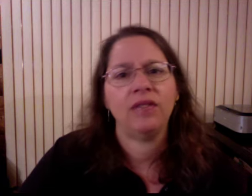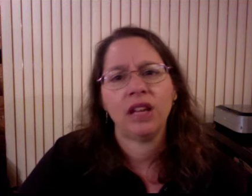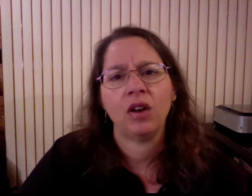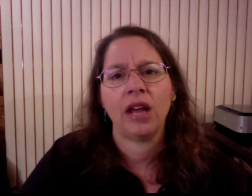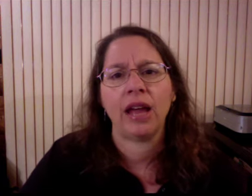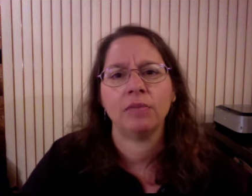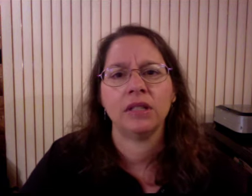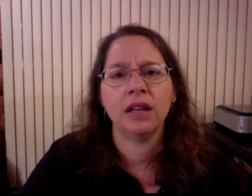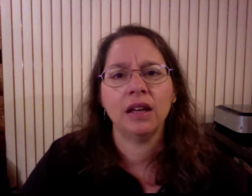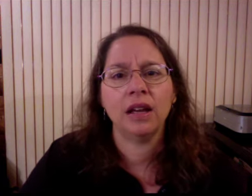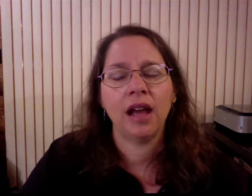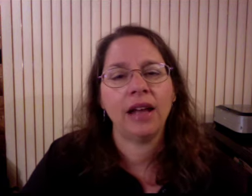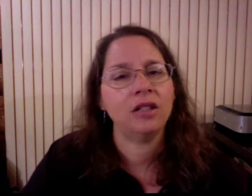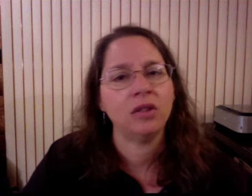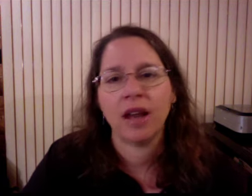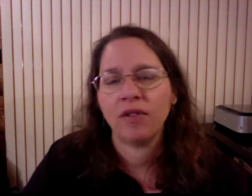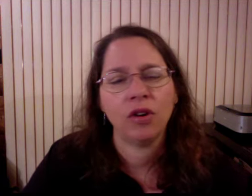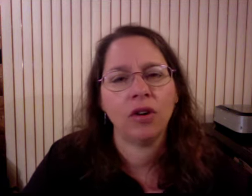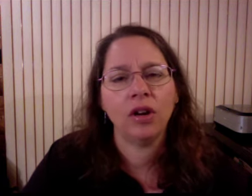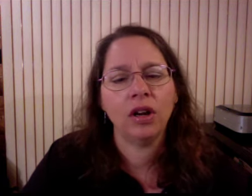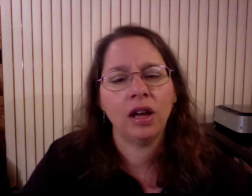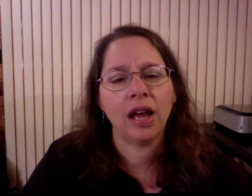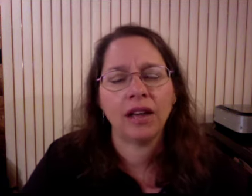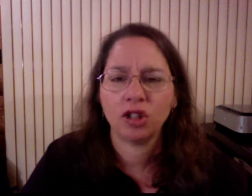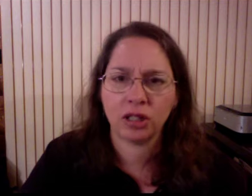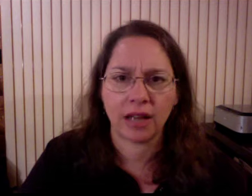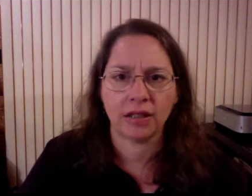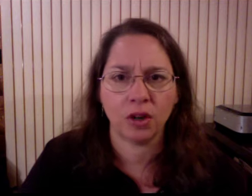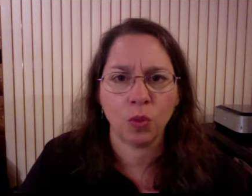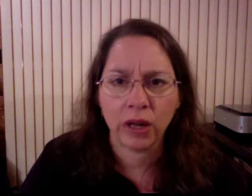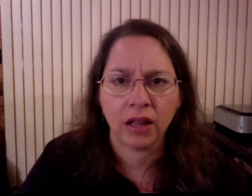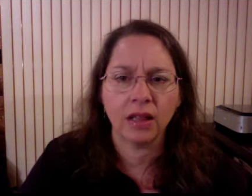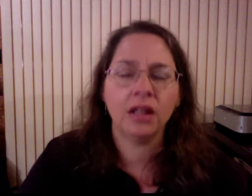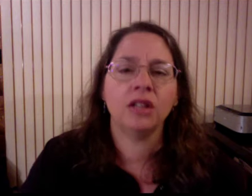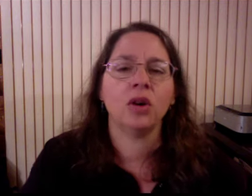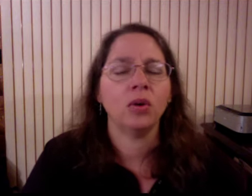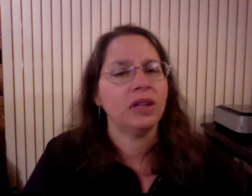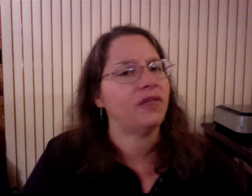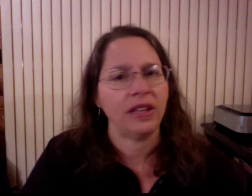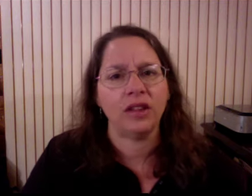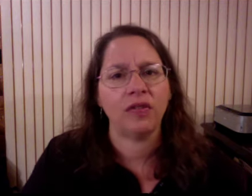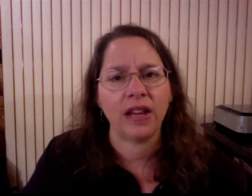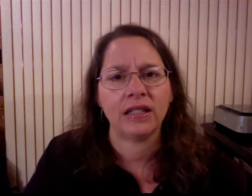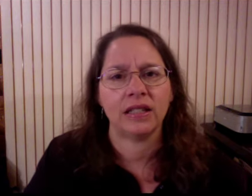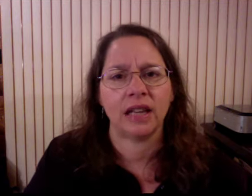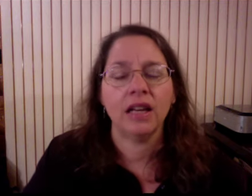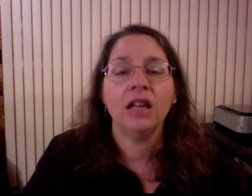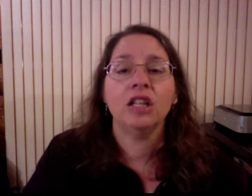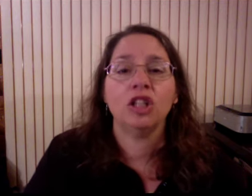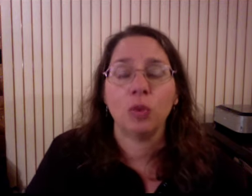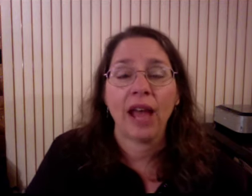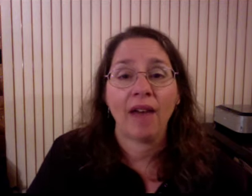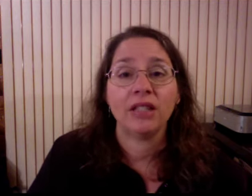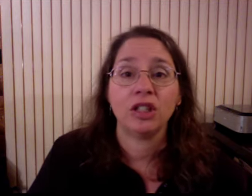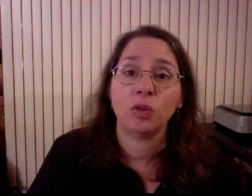video games, and to never exercise their will, to only feed their fantasy. So we have a situation